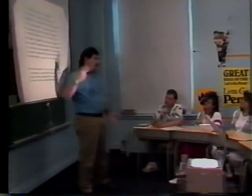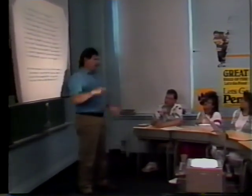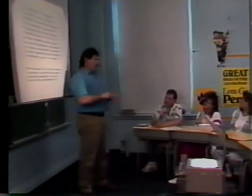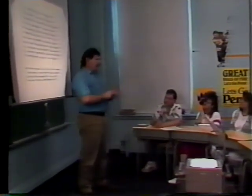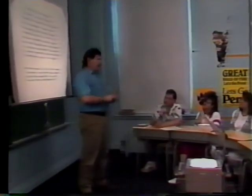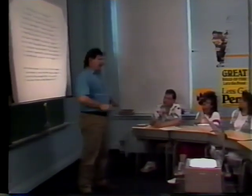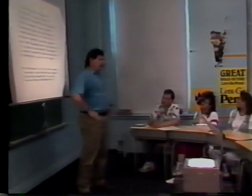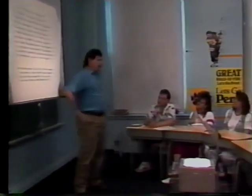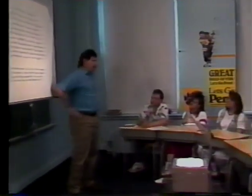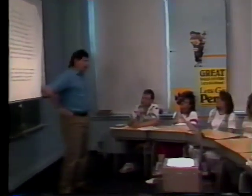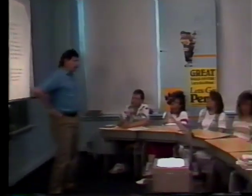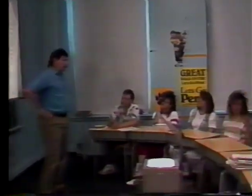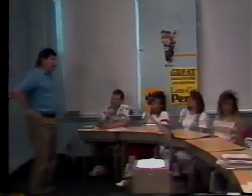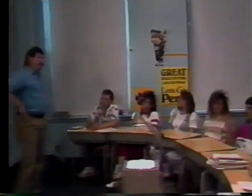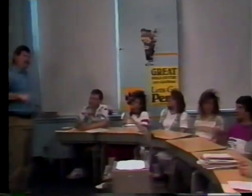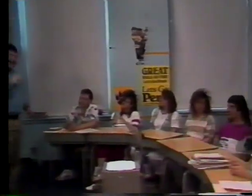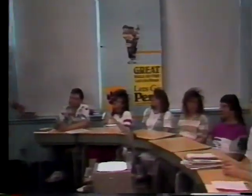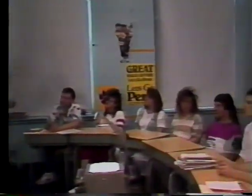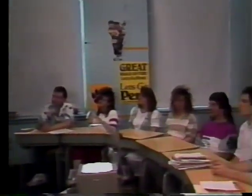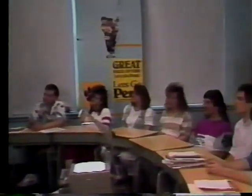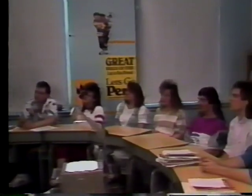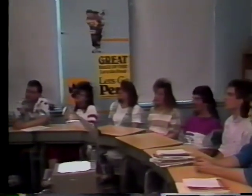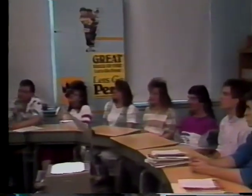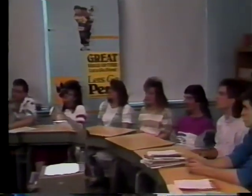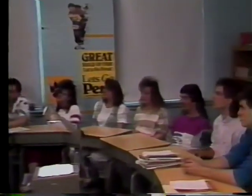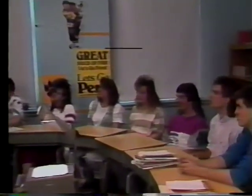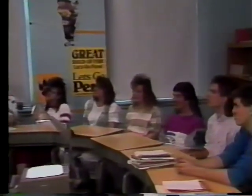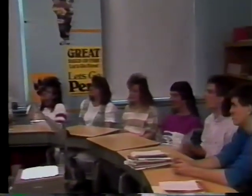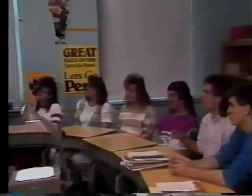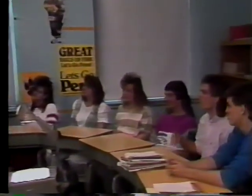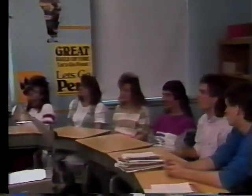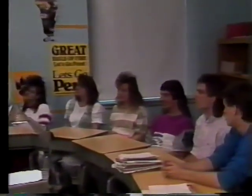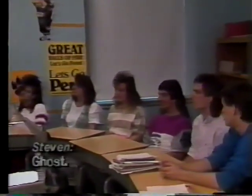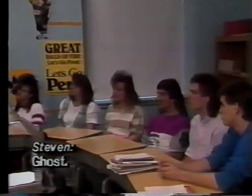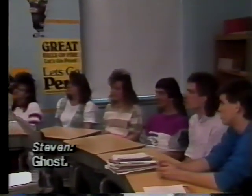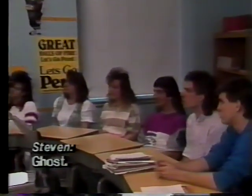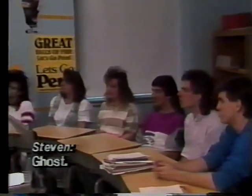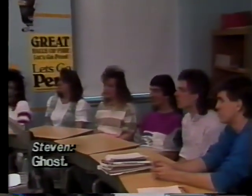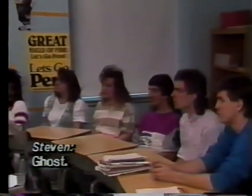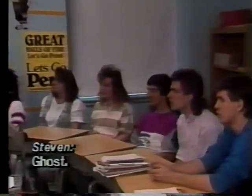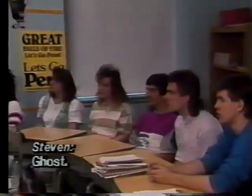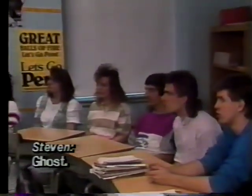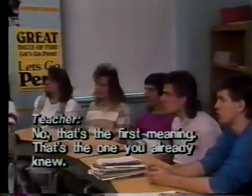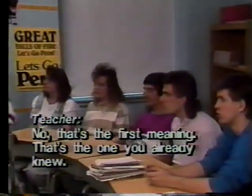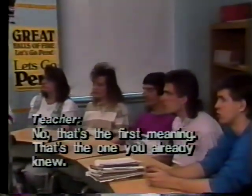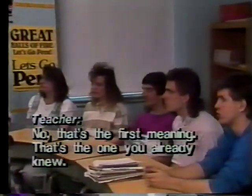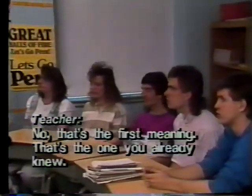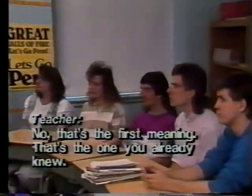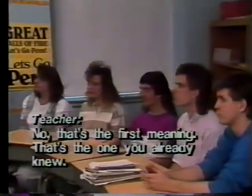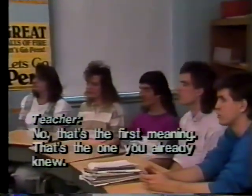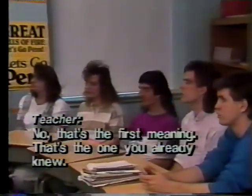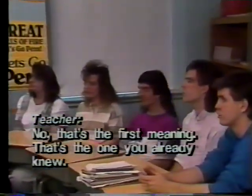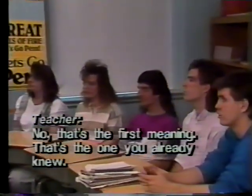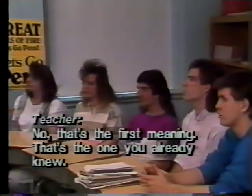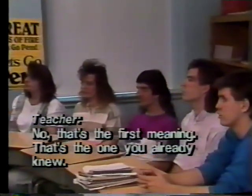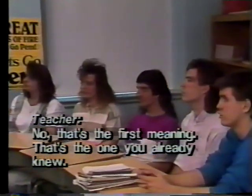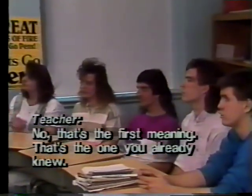What does that mean? No, not spirits here. That's the first meaning. That's one you already knew.